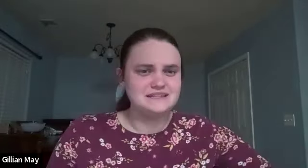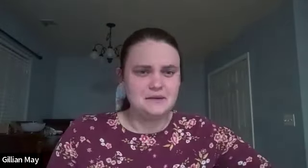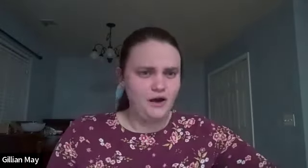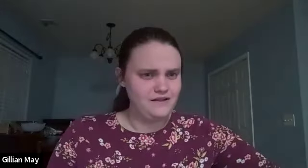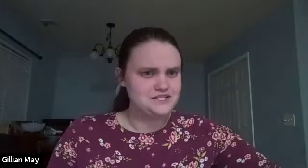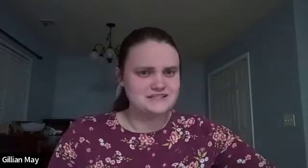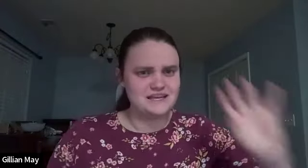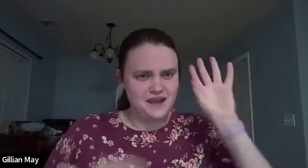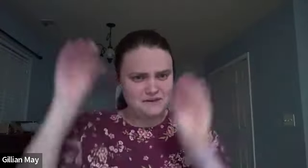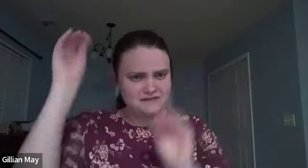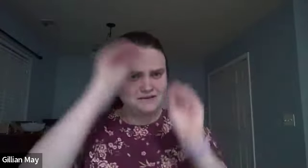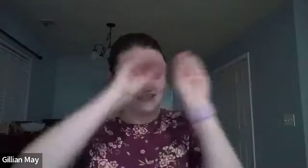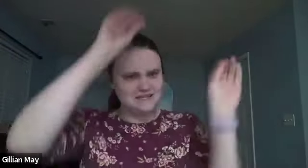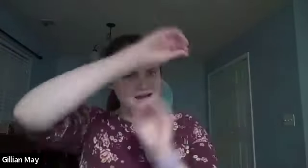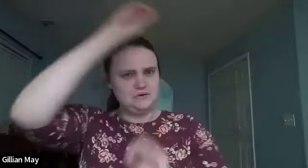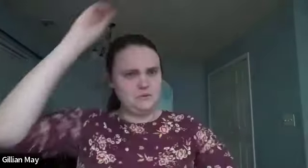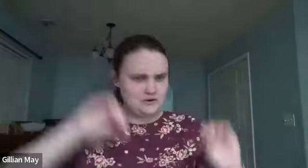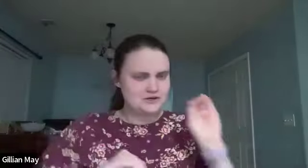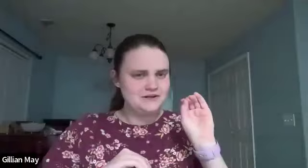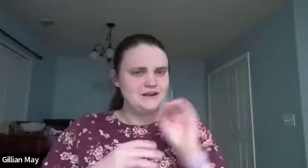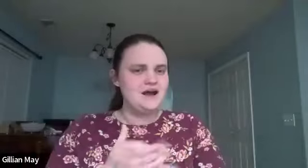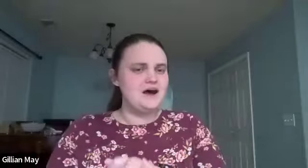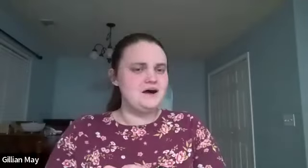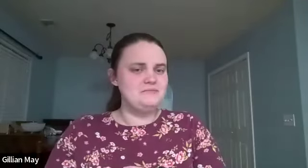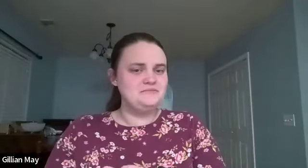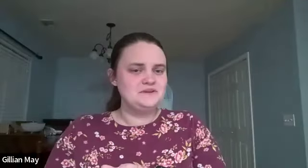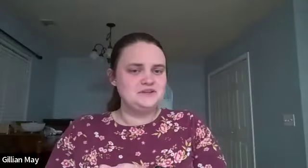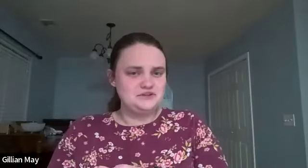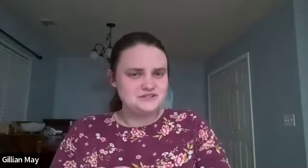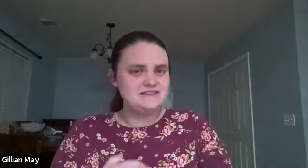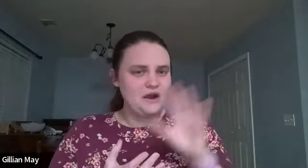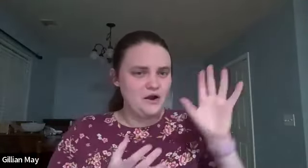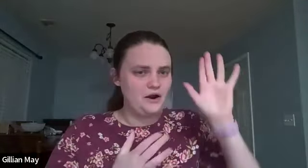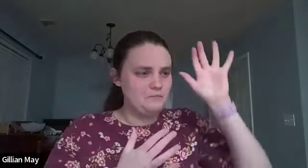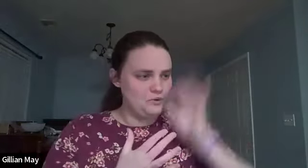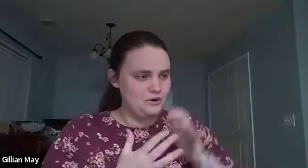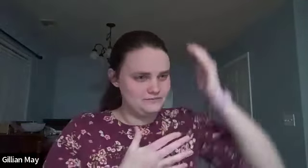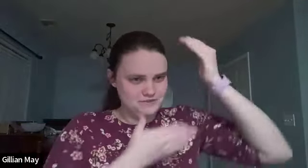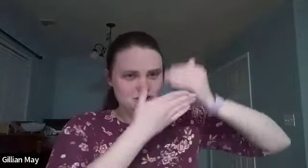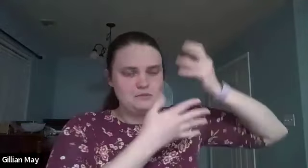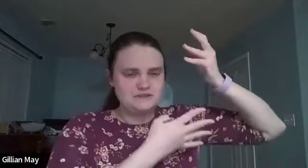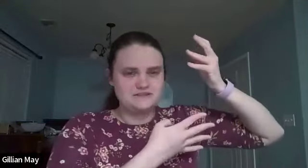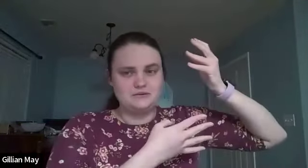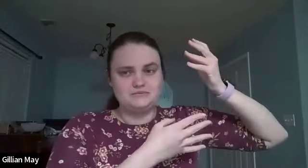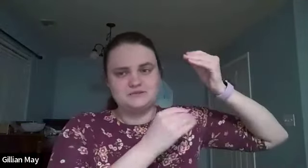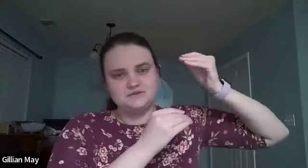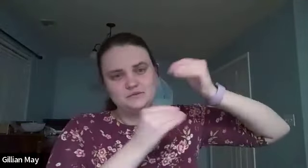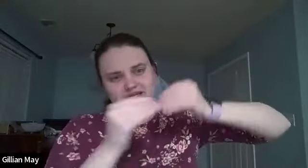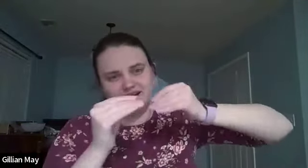I apologize that I kind of might feel like it's not in order. Usually they are more so, but sometimes when weeks kind of